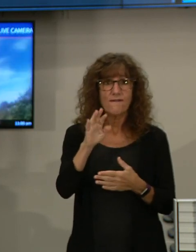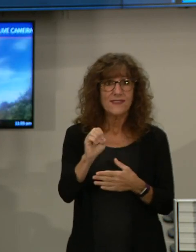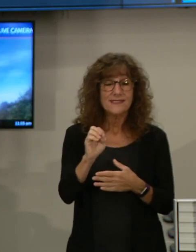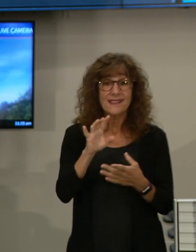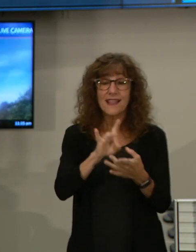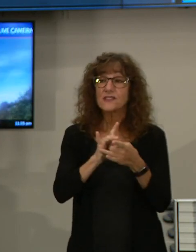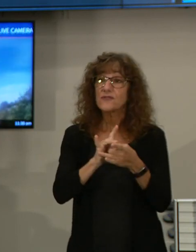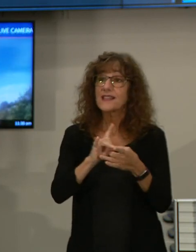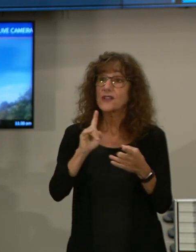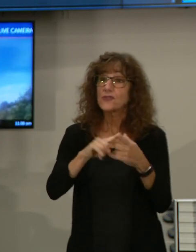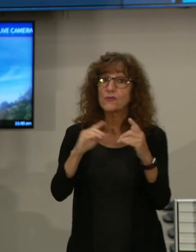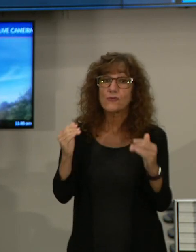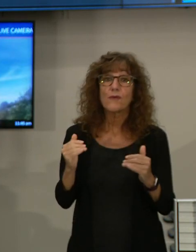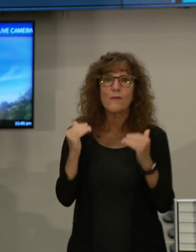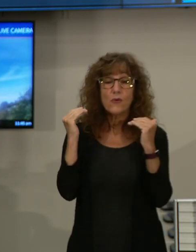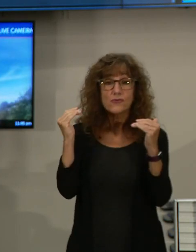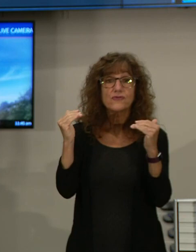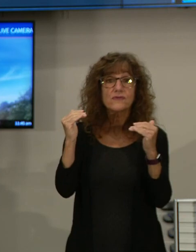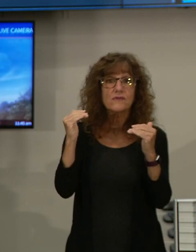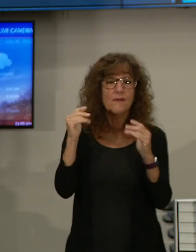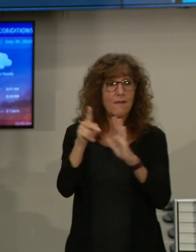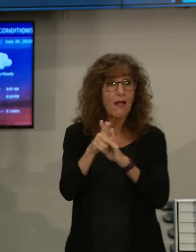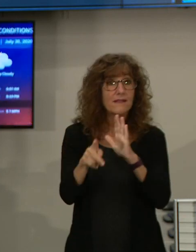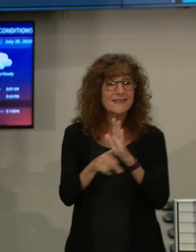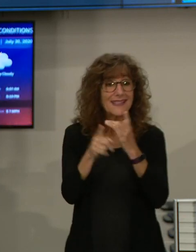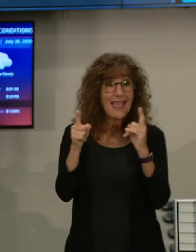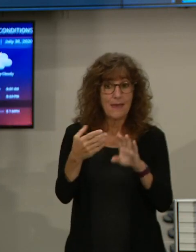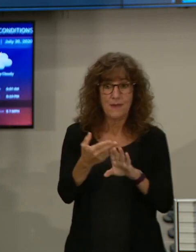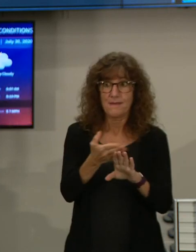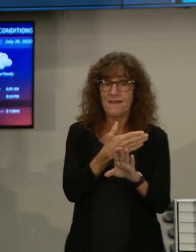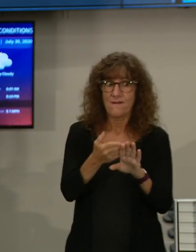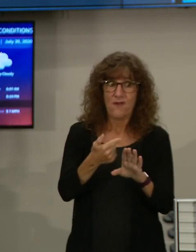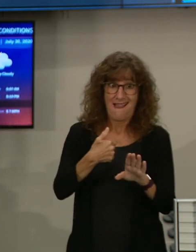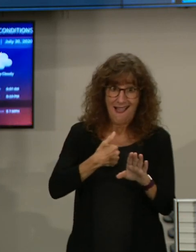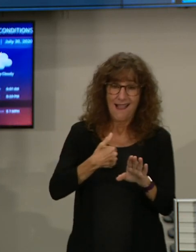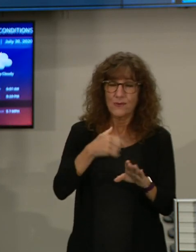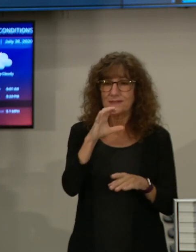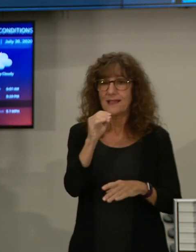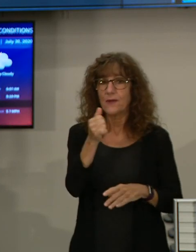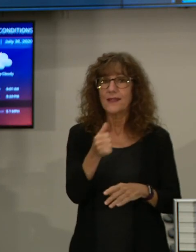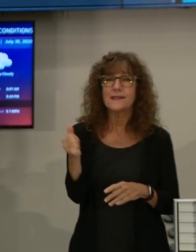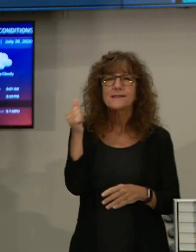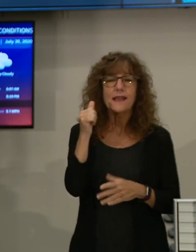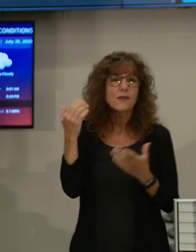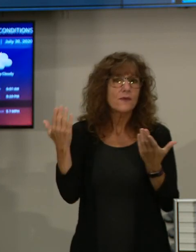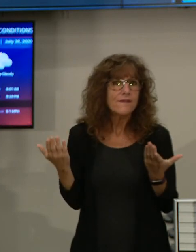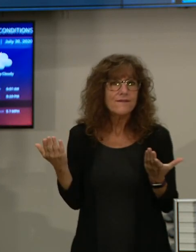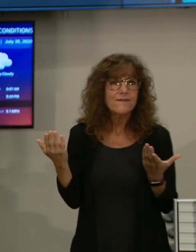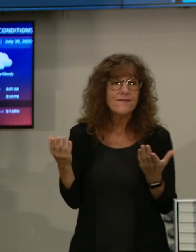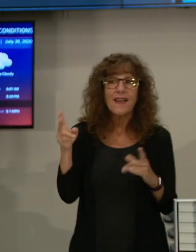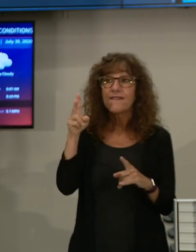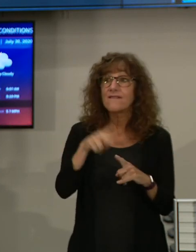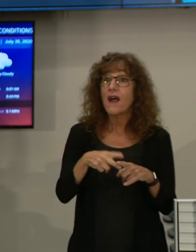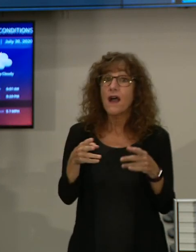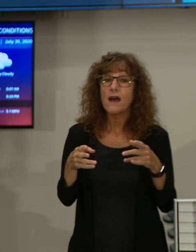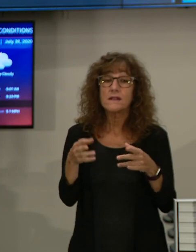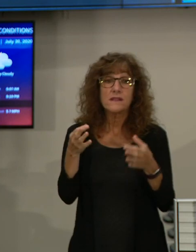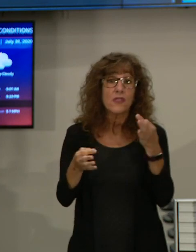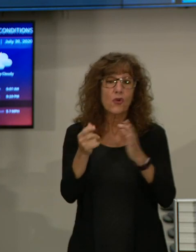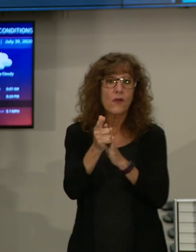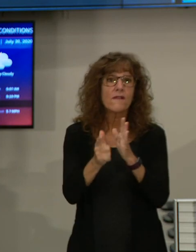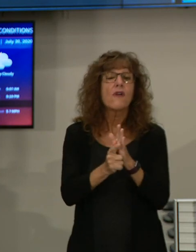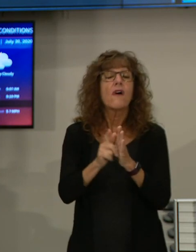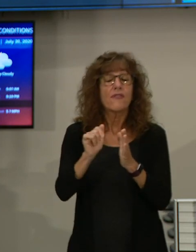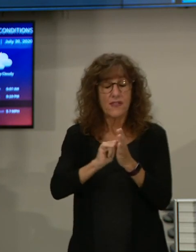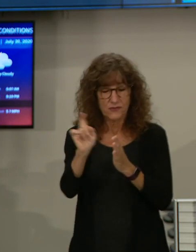to promotional practices that occurred before I was county executive. And it was filed in a court of law, and I think that's where it